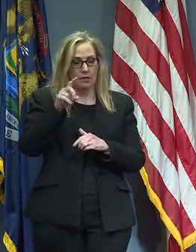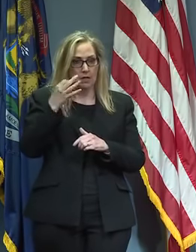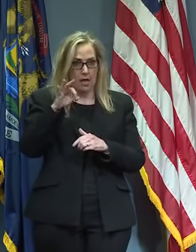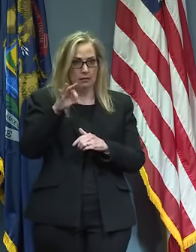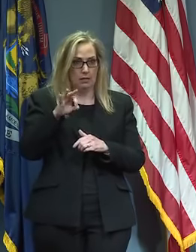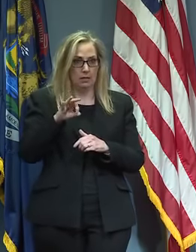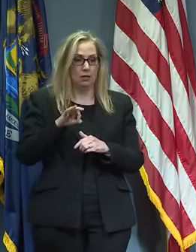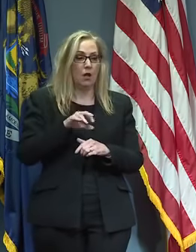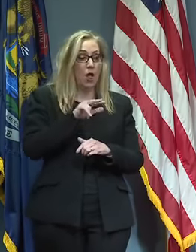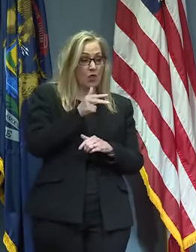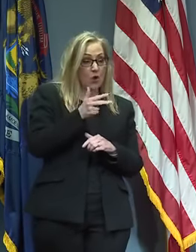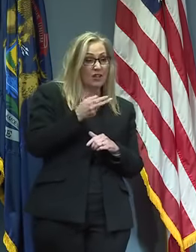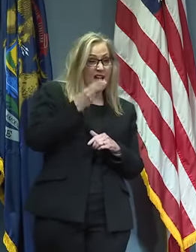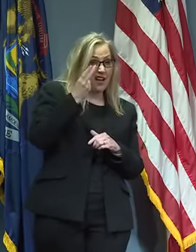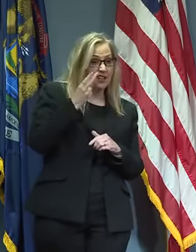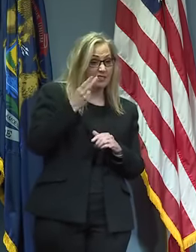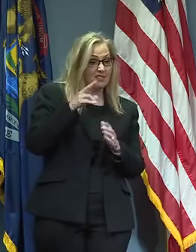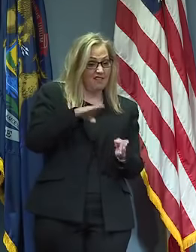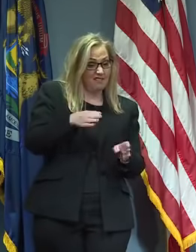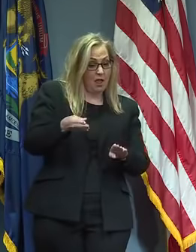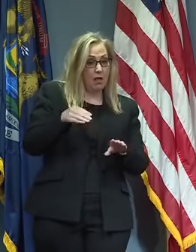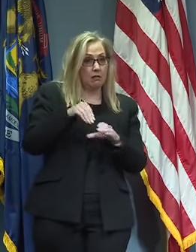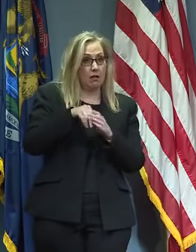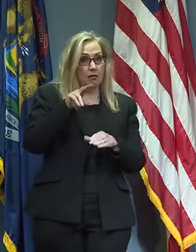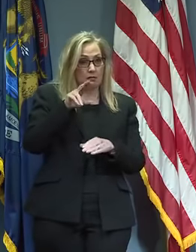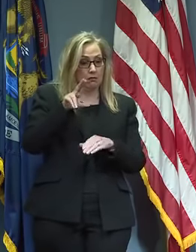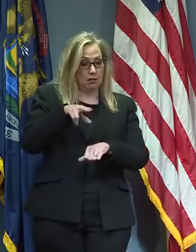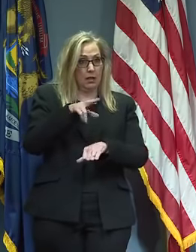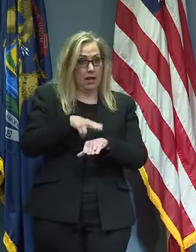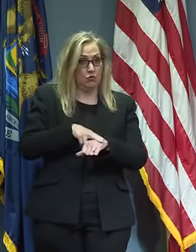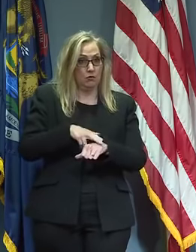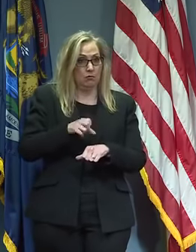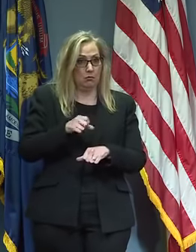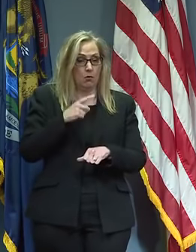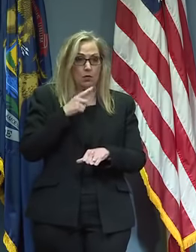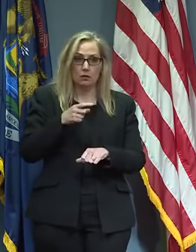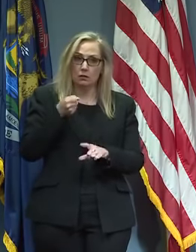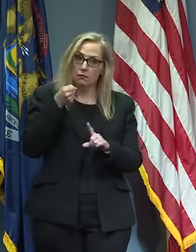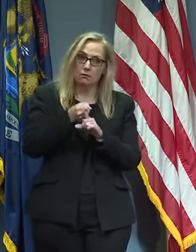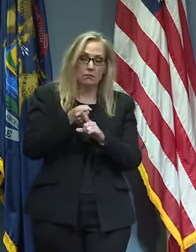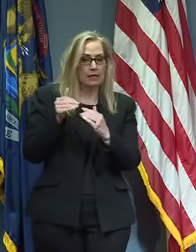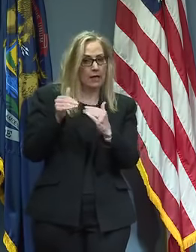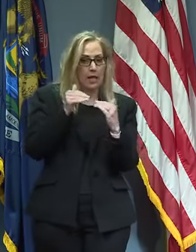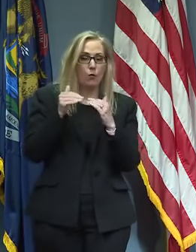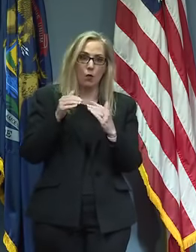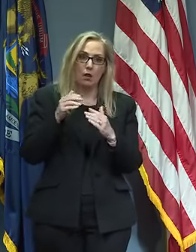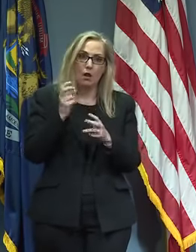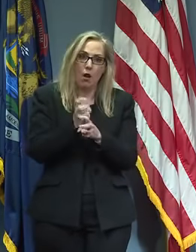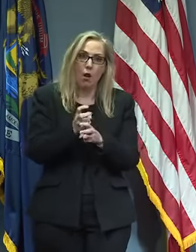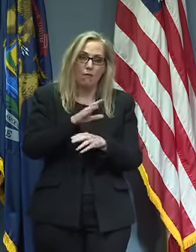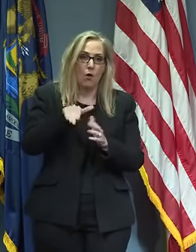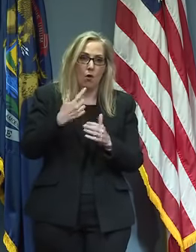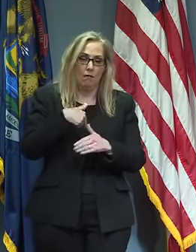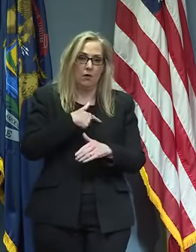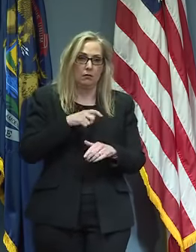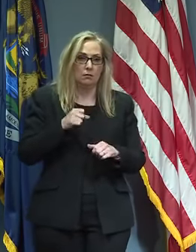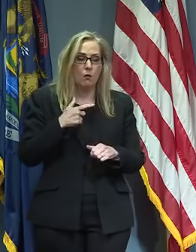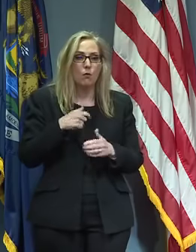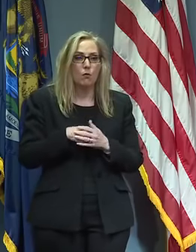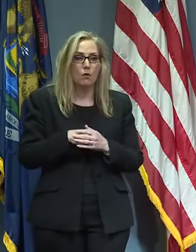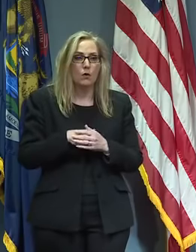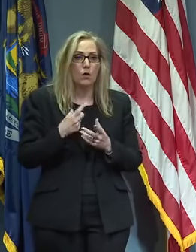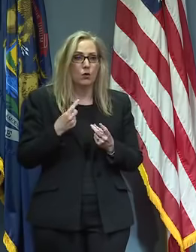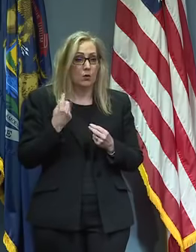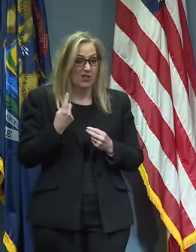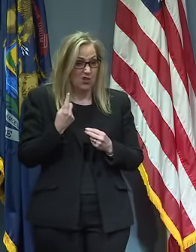in the nation. This has hit Michigan uniquely hard. And so just doing what everyone else is doing was not going to be